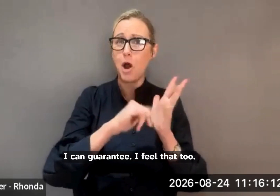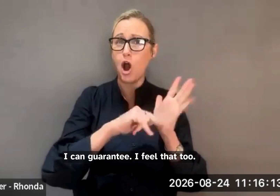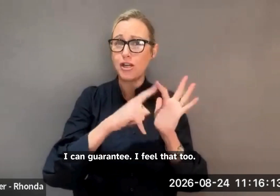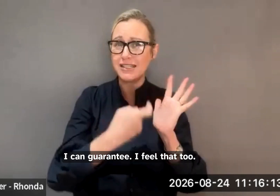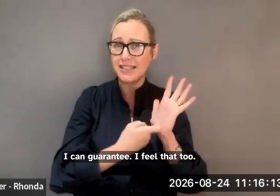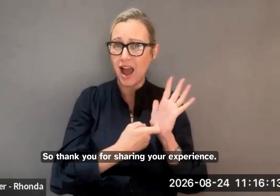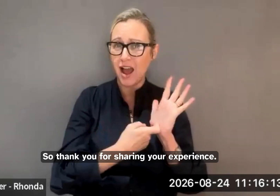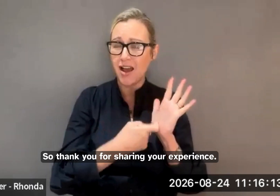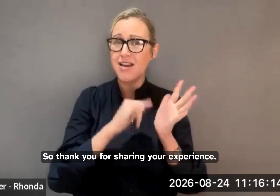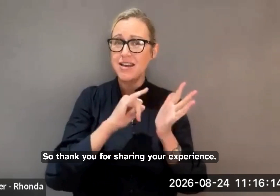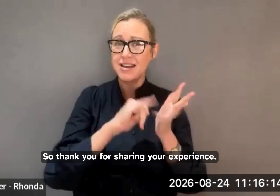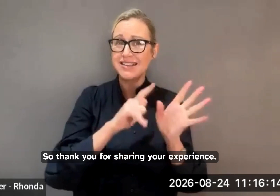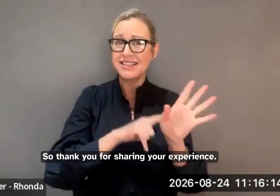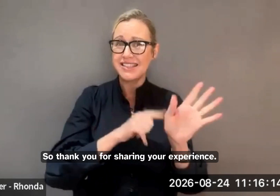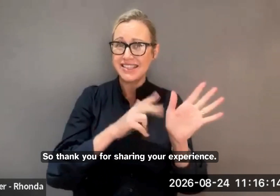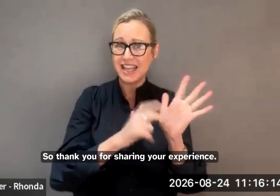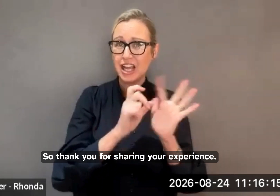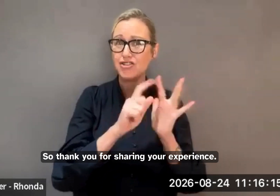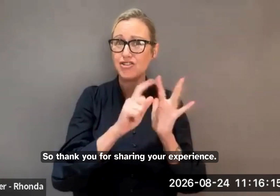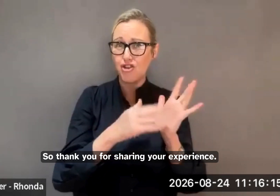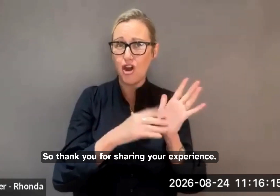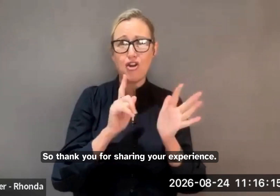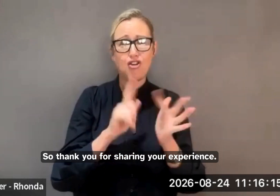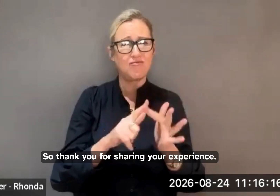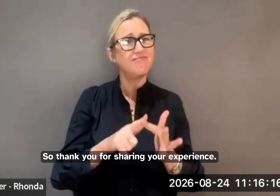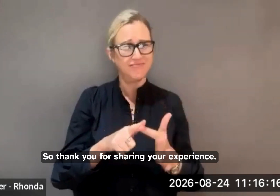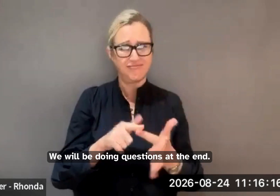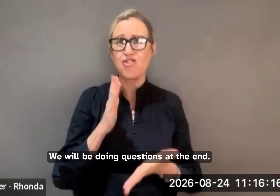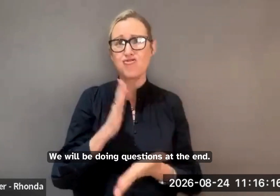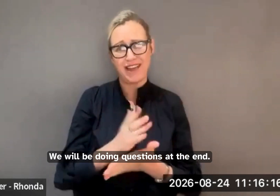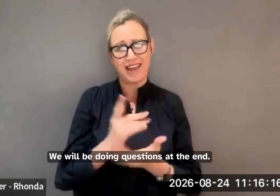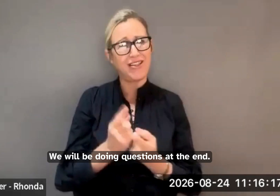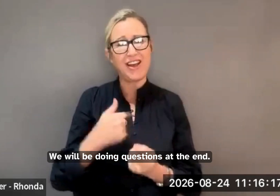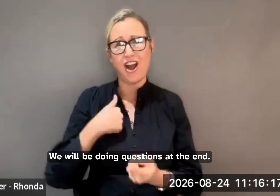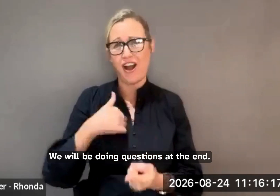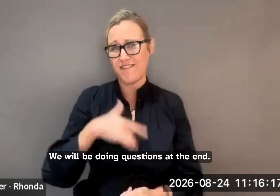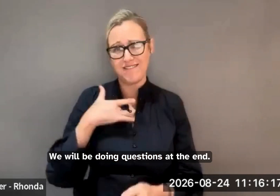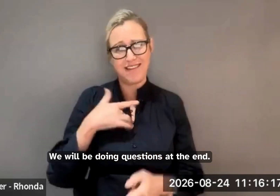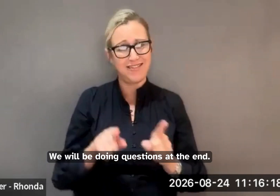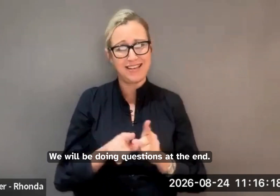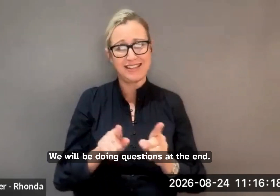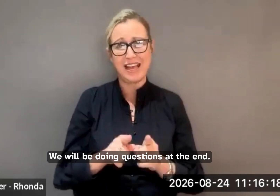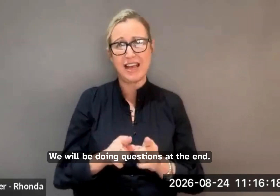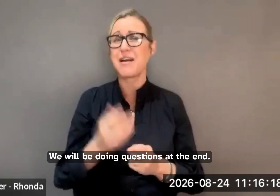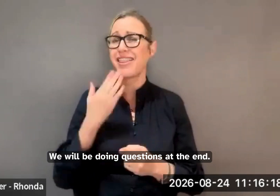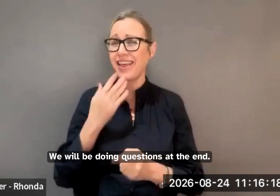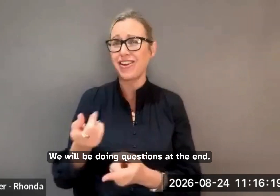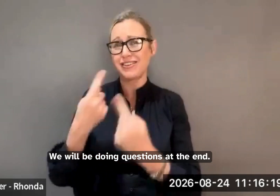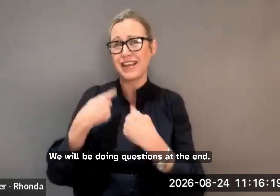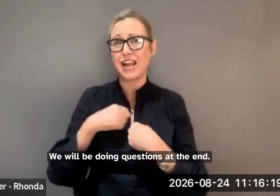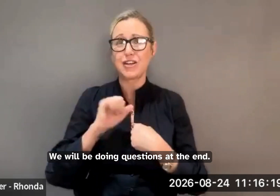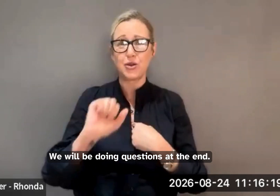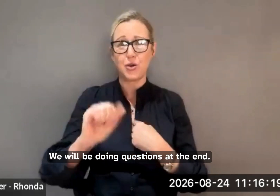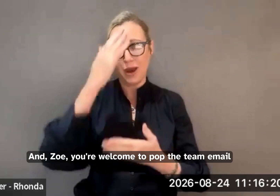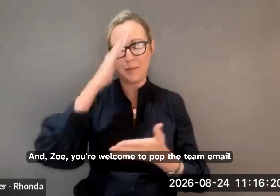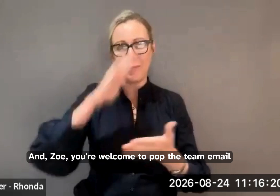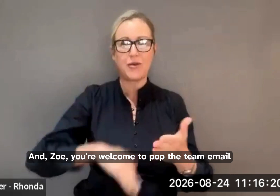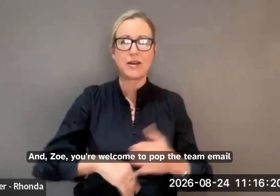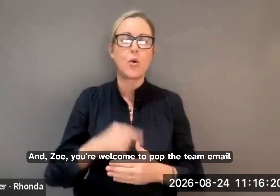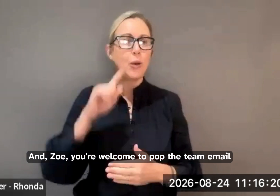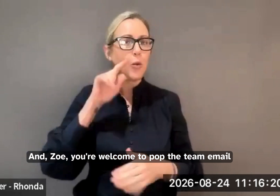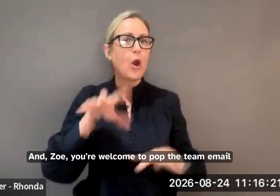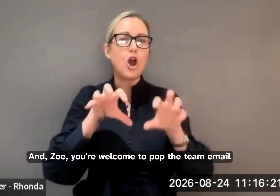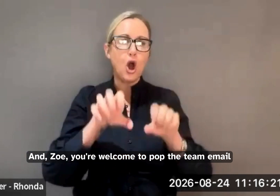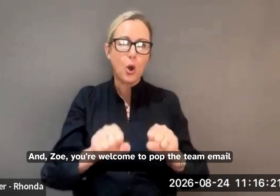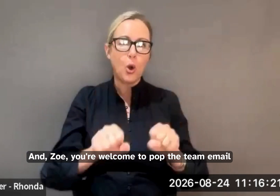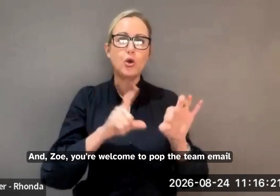that too. So thank you for sharing your experience. We will be doing questions at the end.